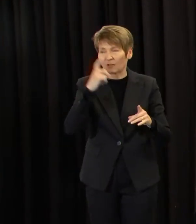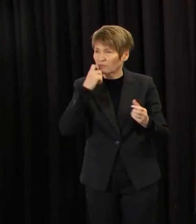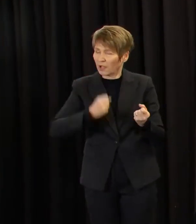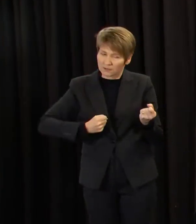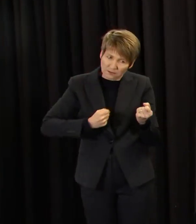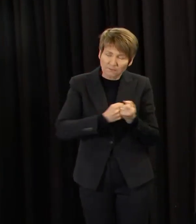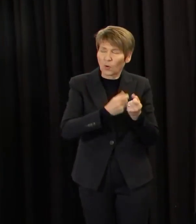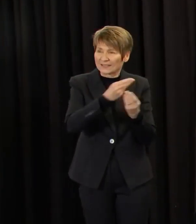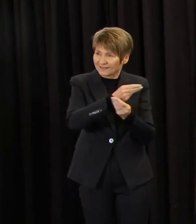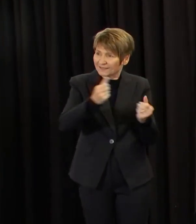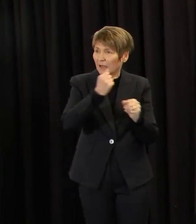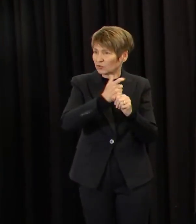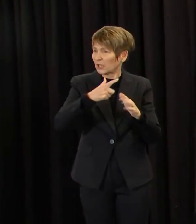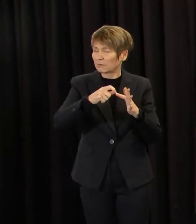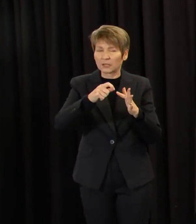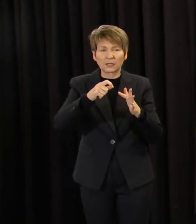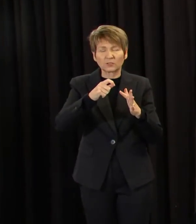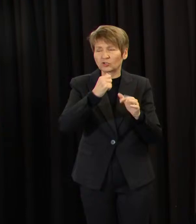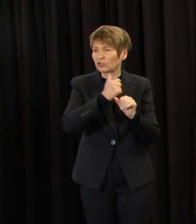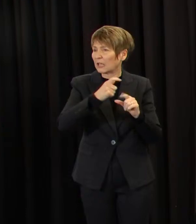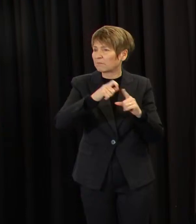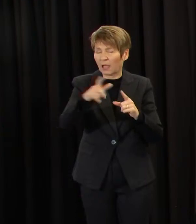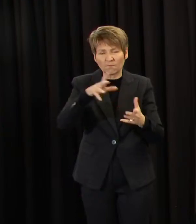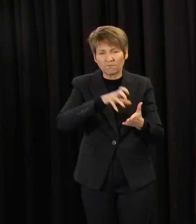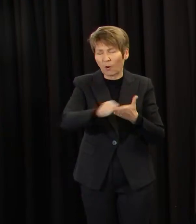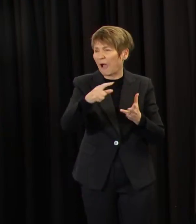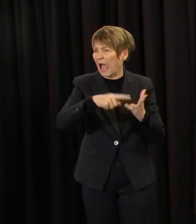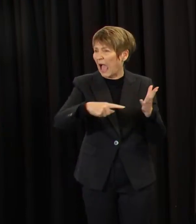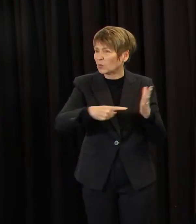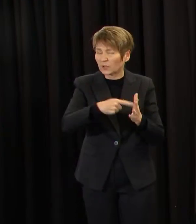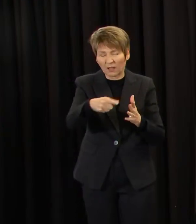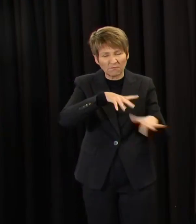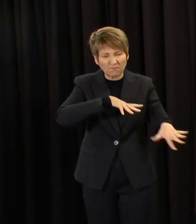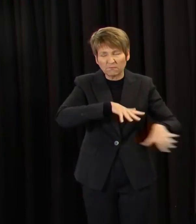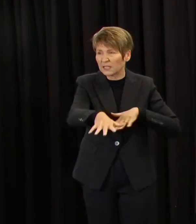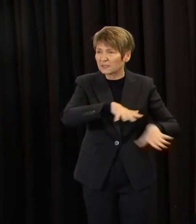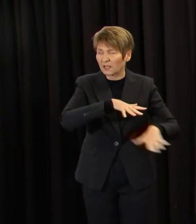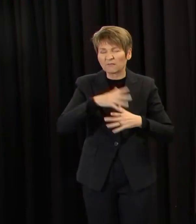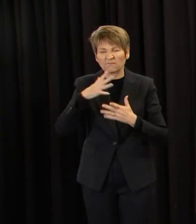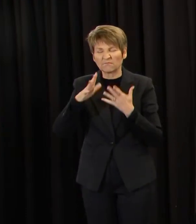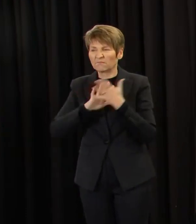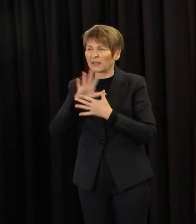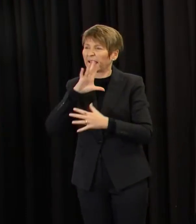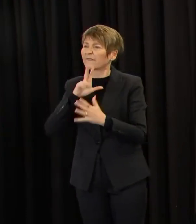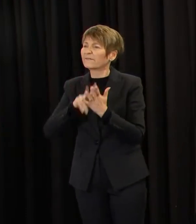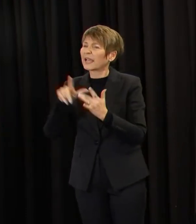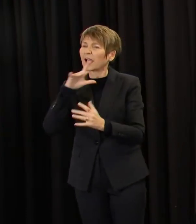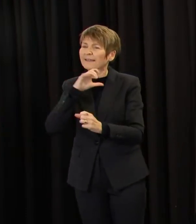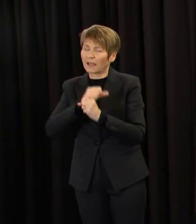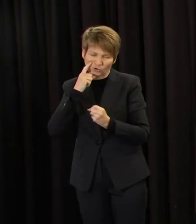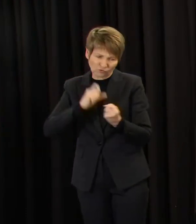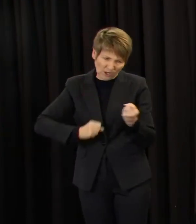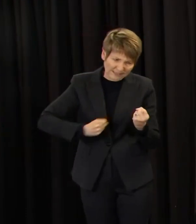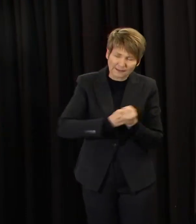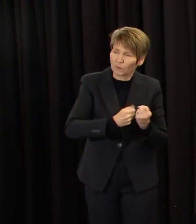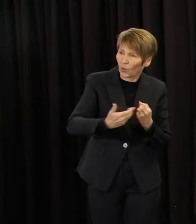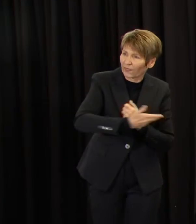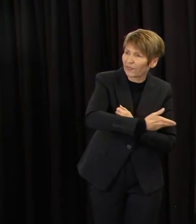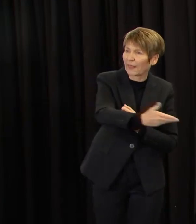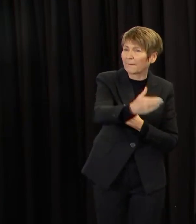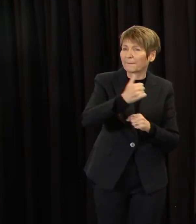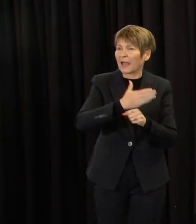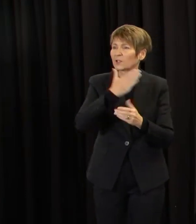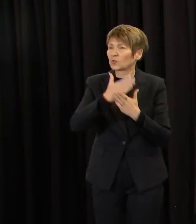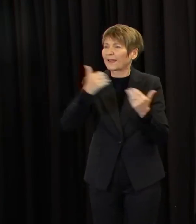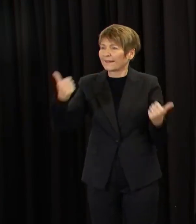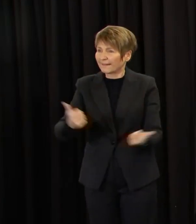areas. They're carrying the lion's share of the vaccination program, and we continue to do all we can at state and federal level to make sure they get the support